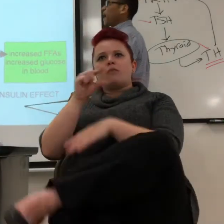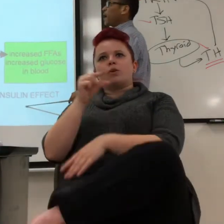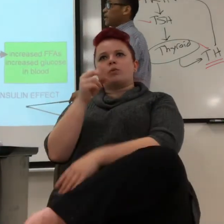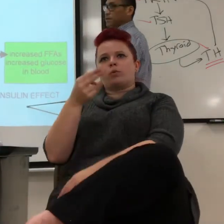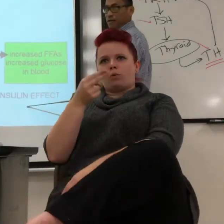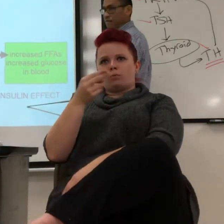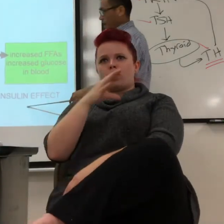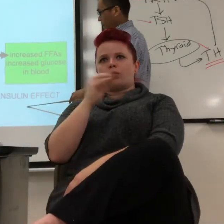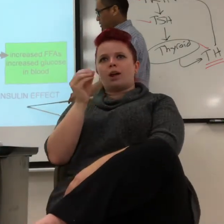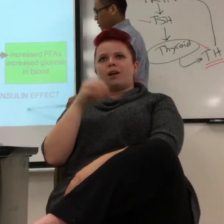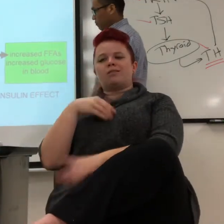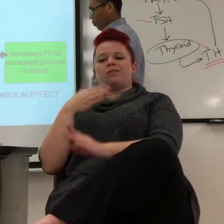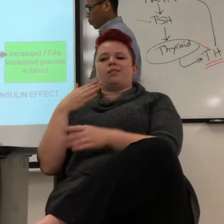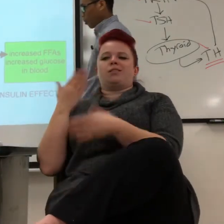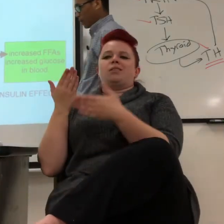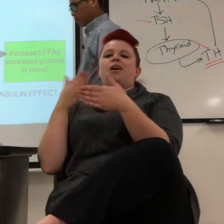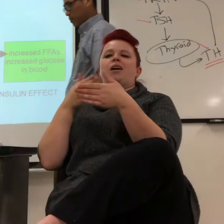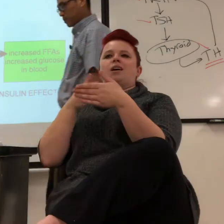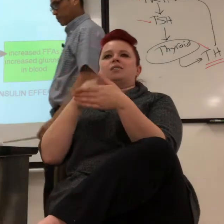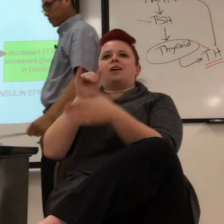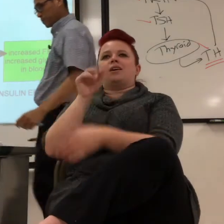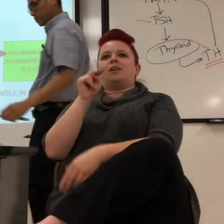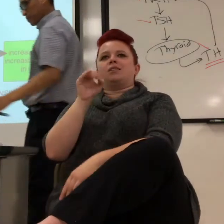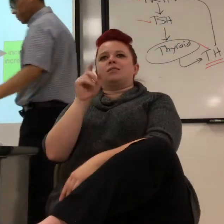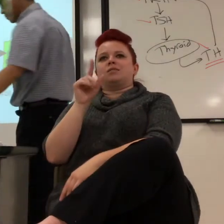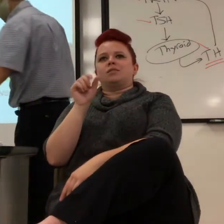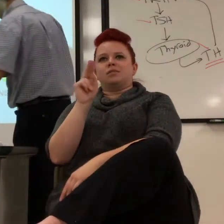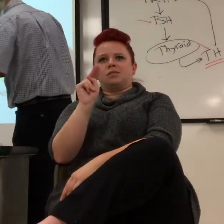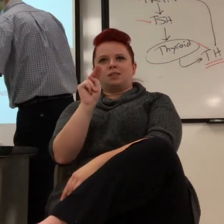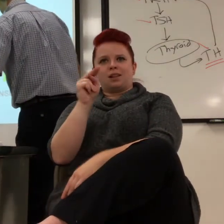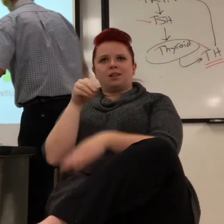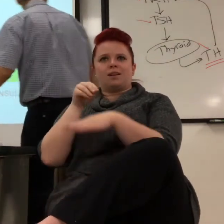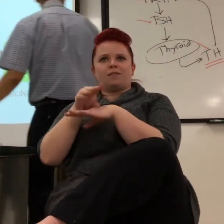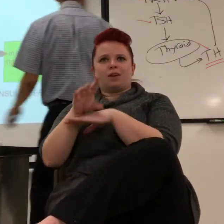and the anti-insulin effects of growth hormone.